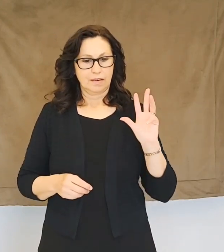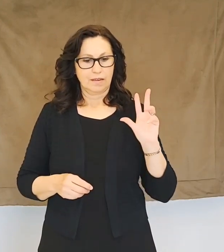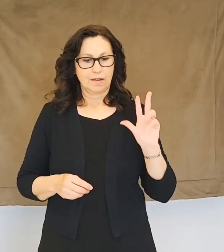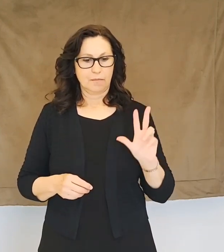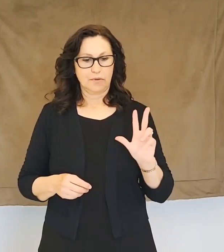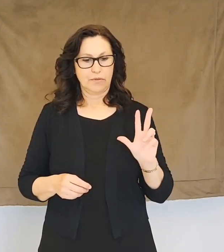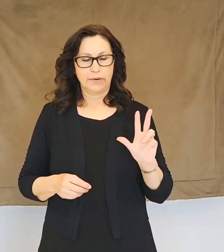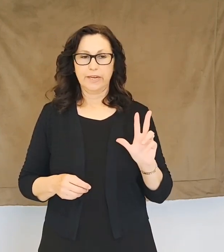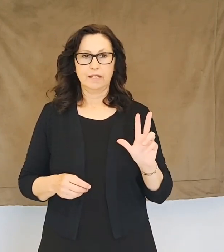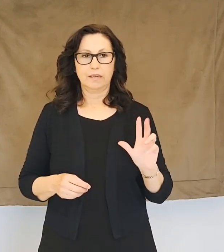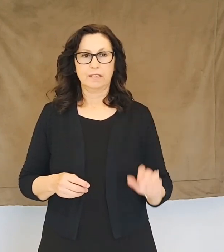Number